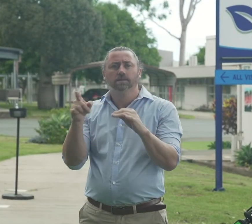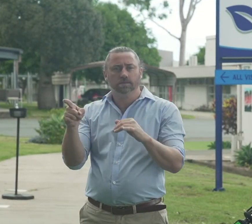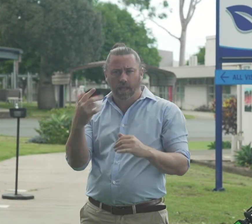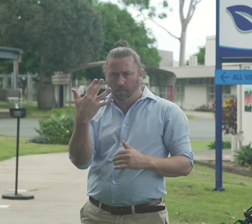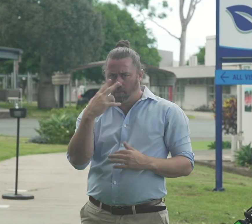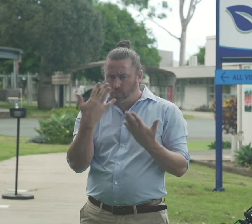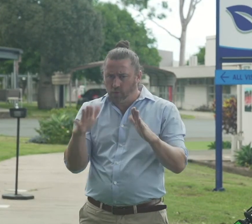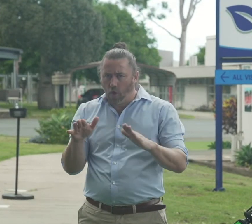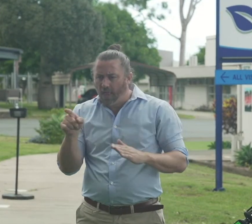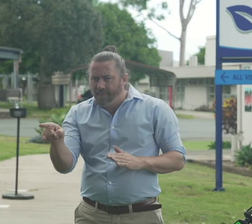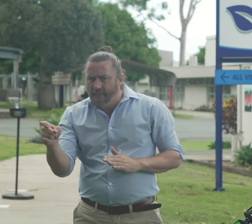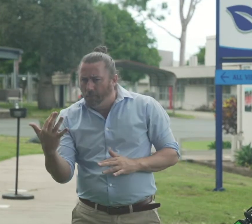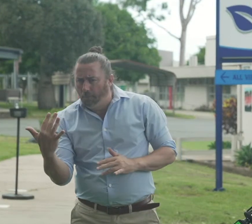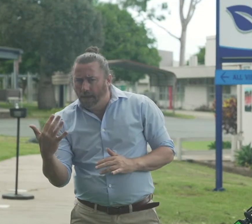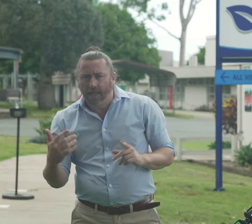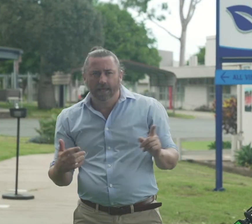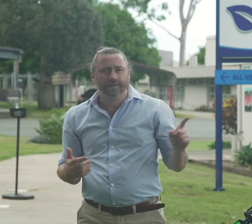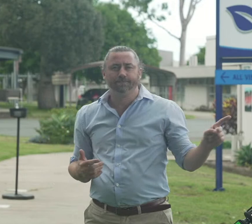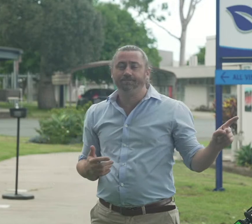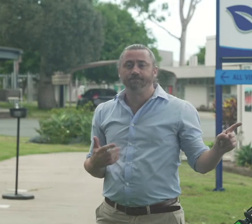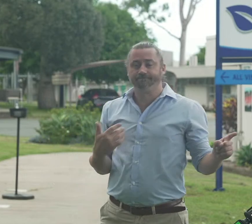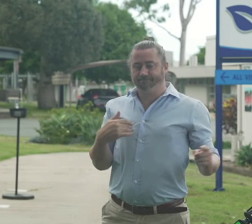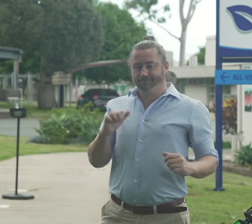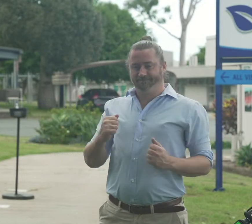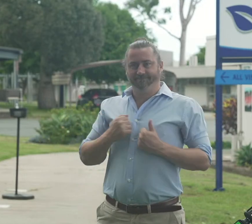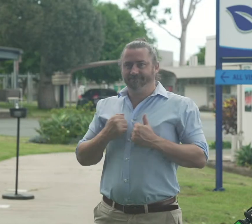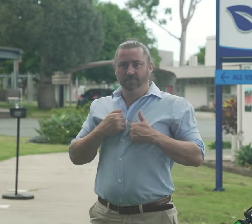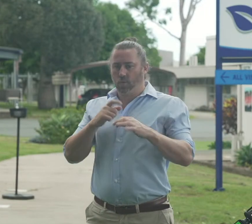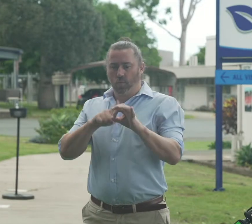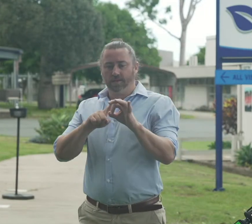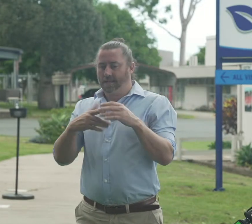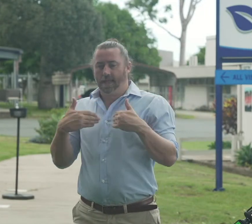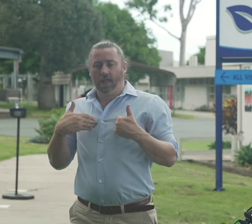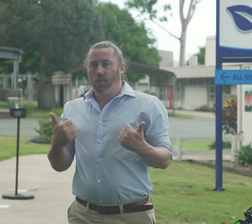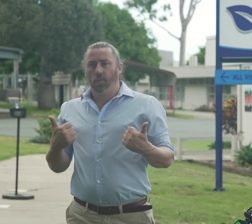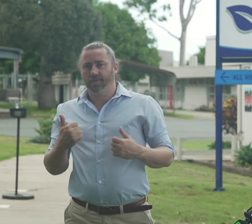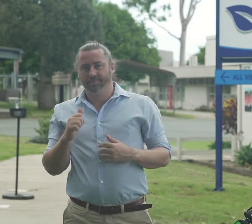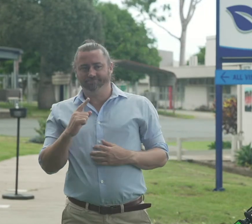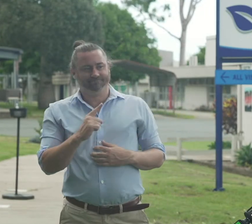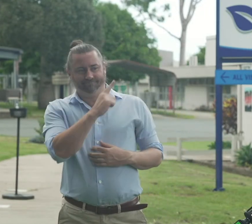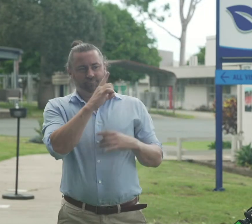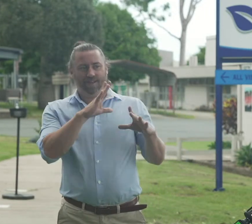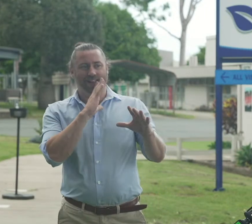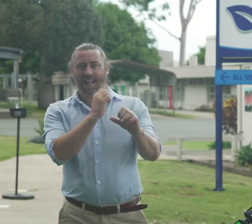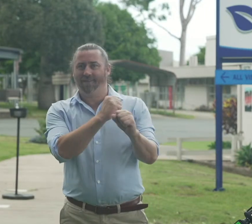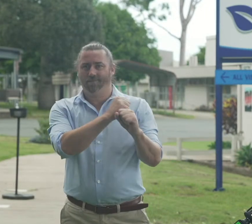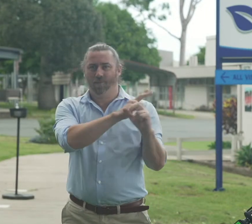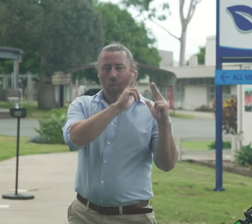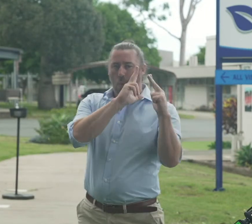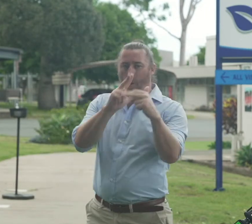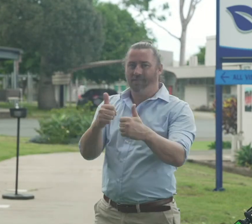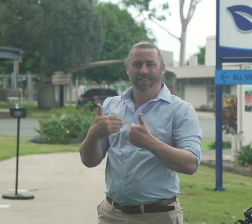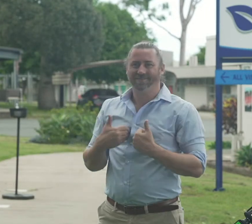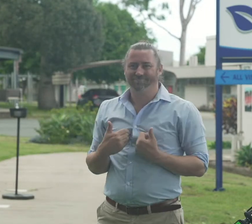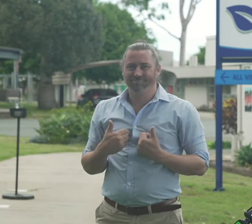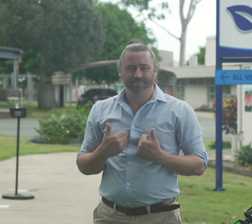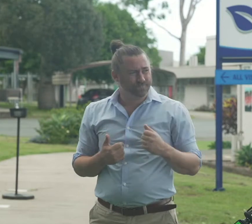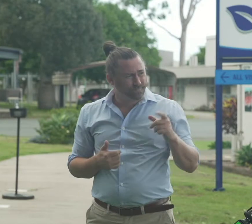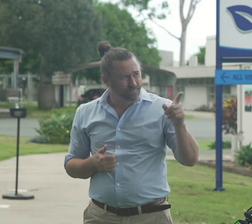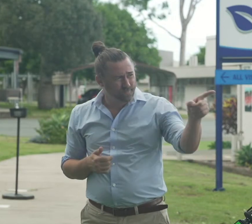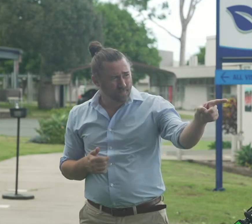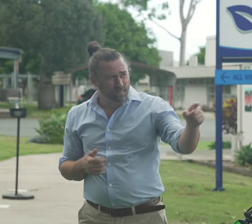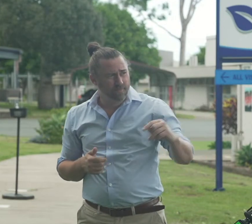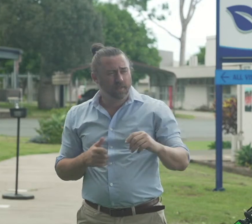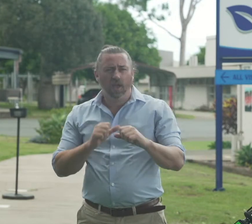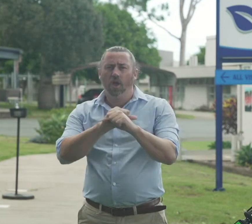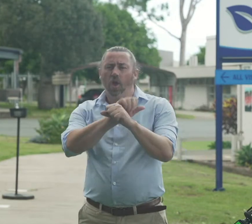home? It's a private facility. It's a Commonwealth issue. I don't have those data. And do we know of the COVID deaths in